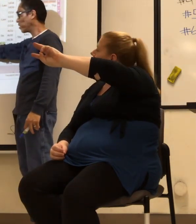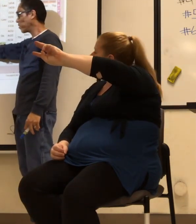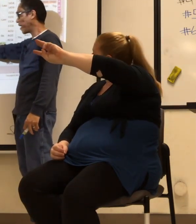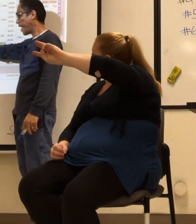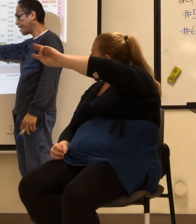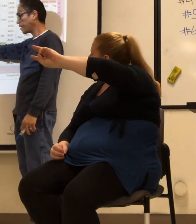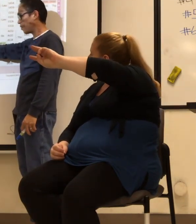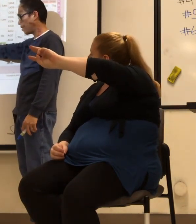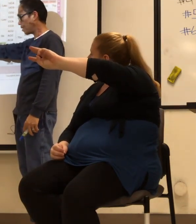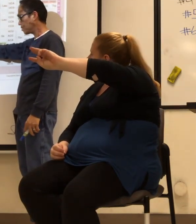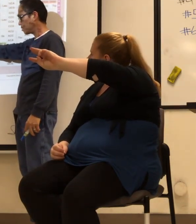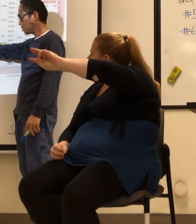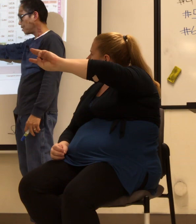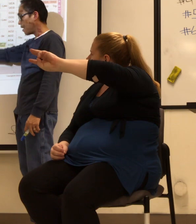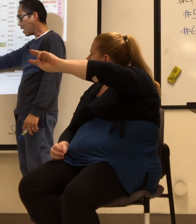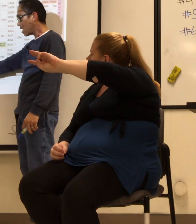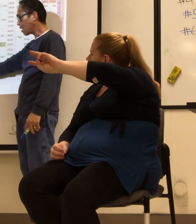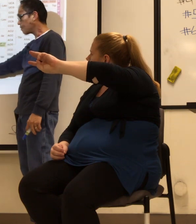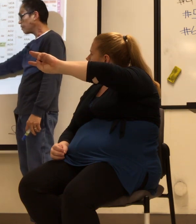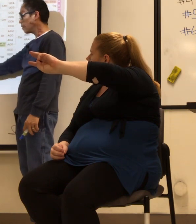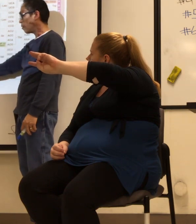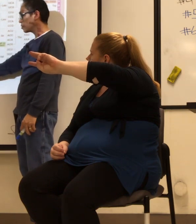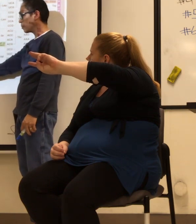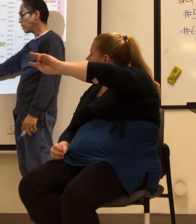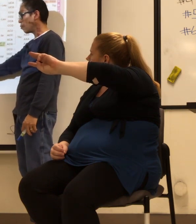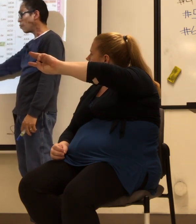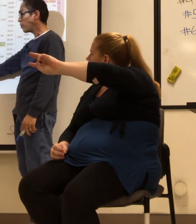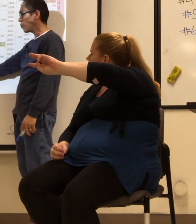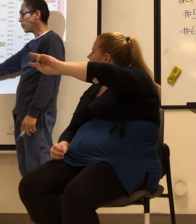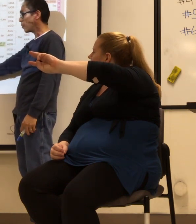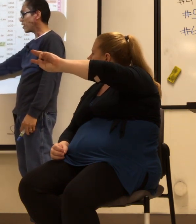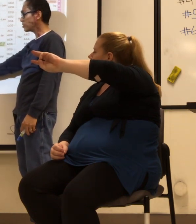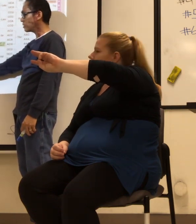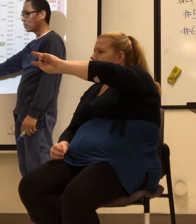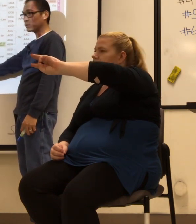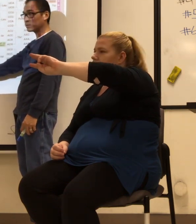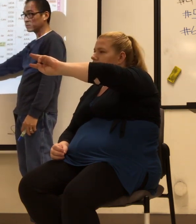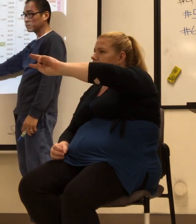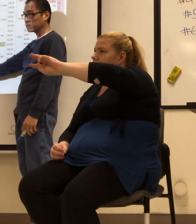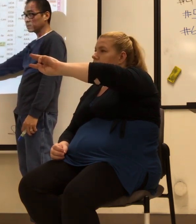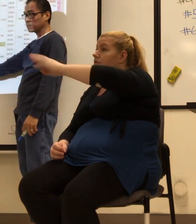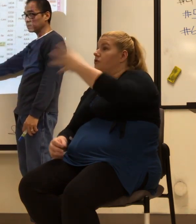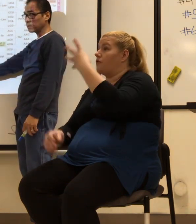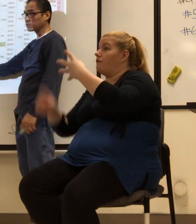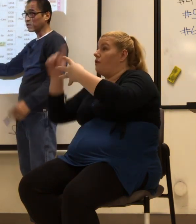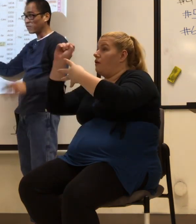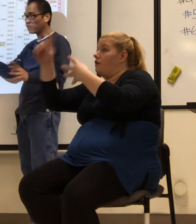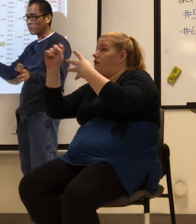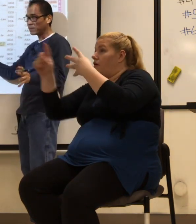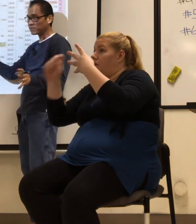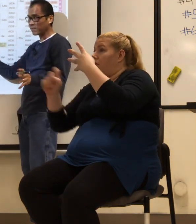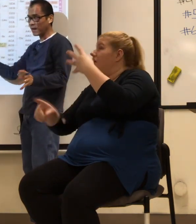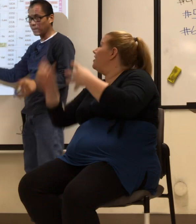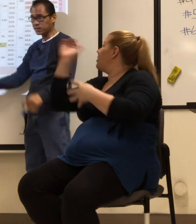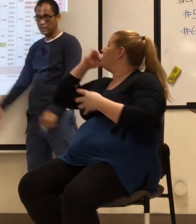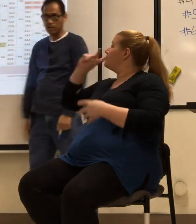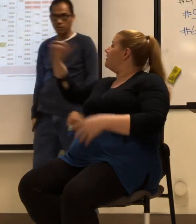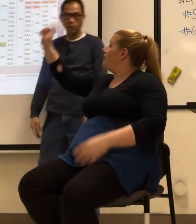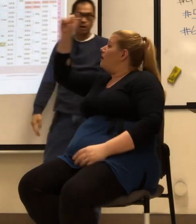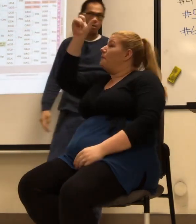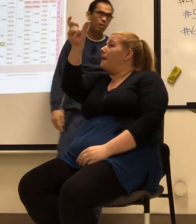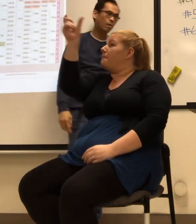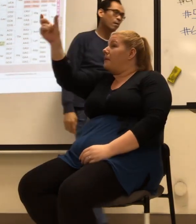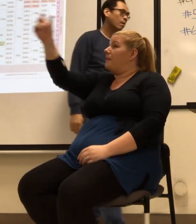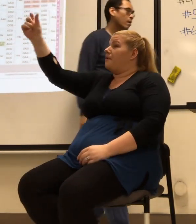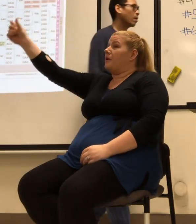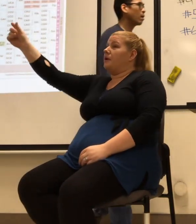what are the tRNA anticodons? And ultimately, what will be the amino acid sequence? And so I'll give you a few minutes for that. It might take you a